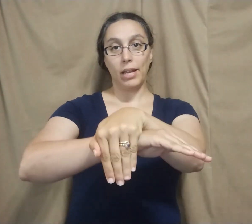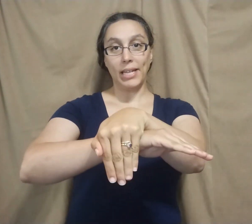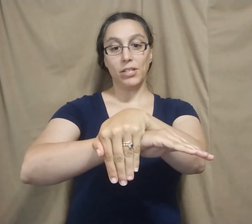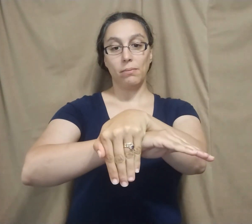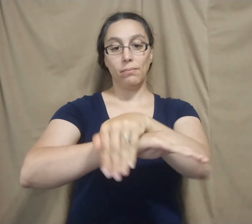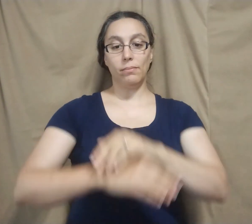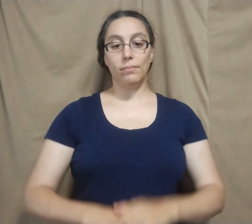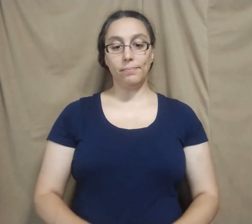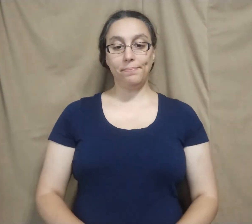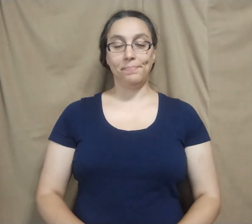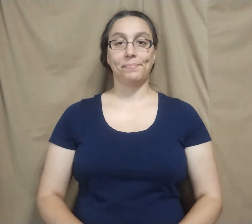night,